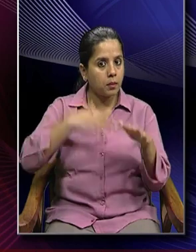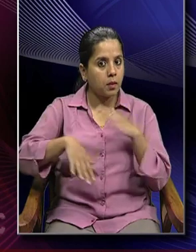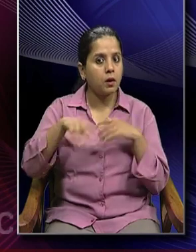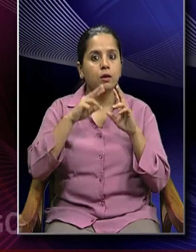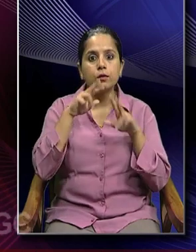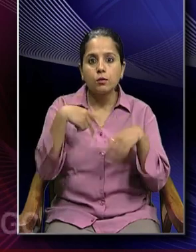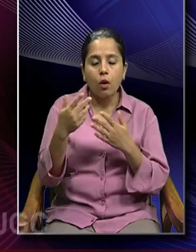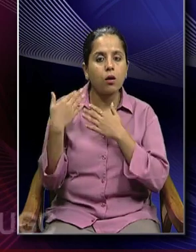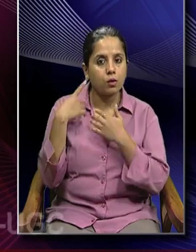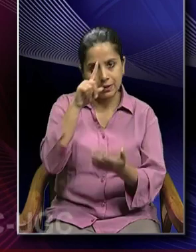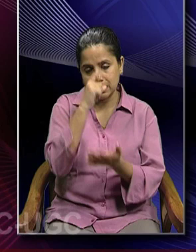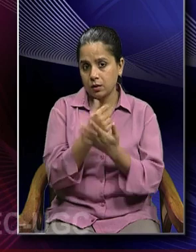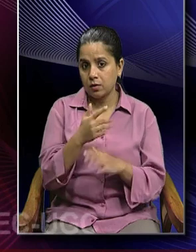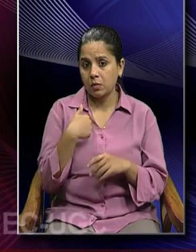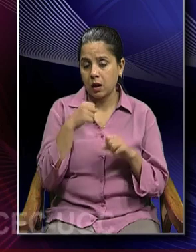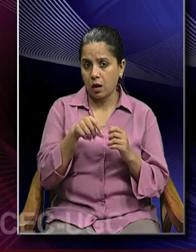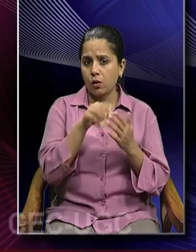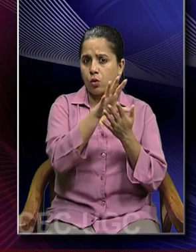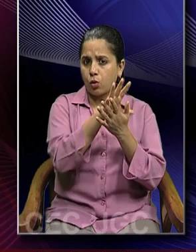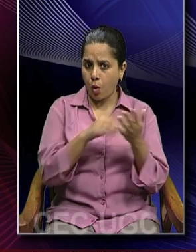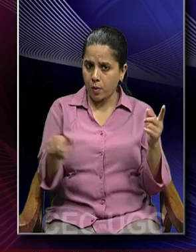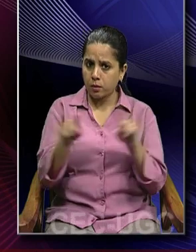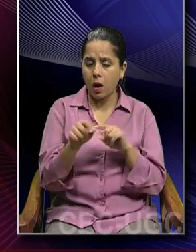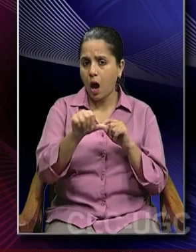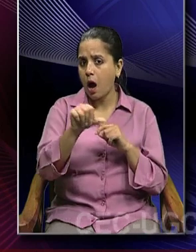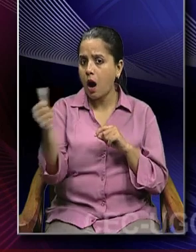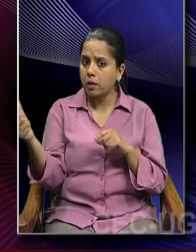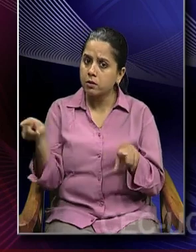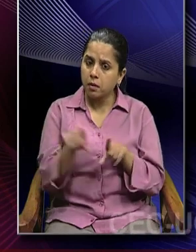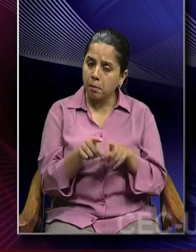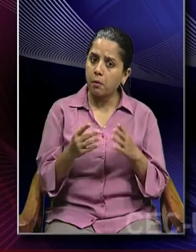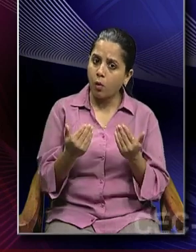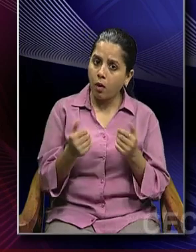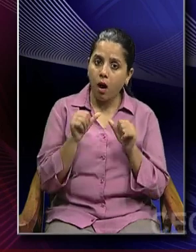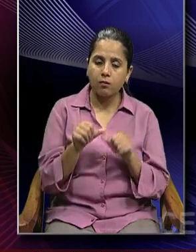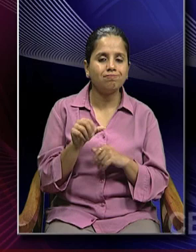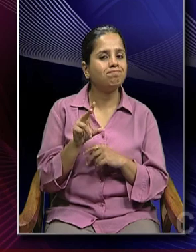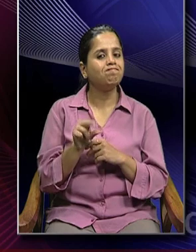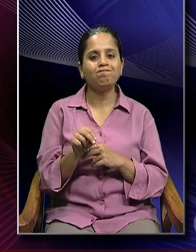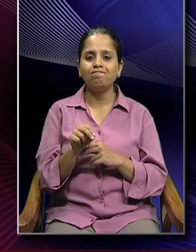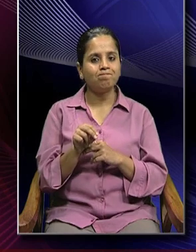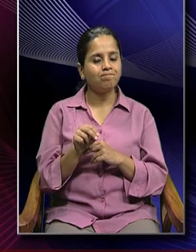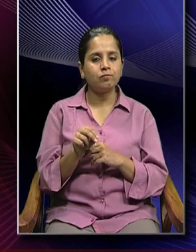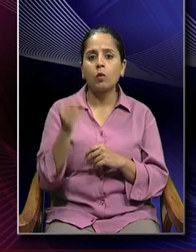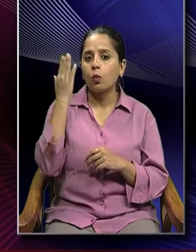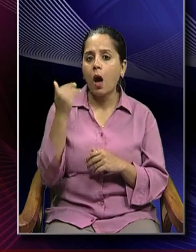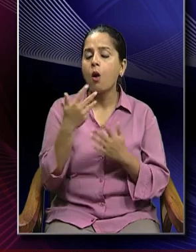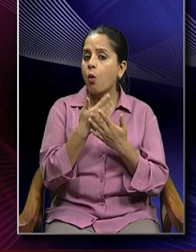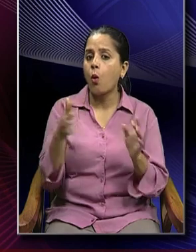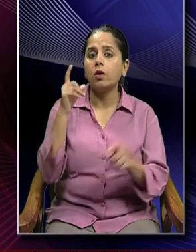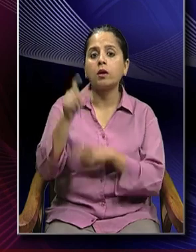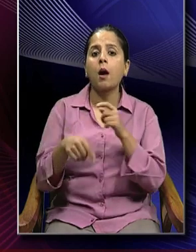been decided. So, can I replicate the same in all other industries? Answer is no, because every